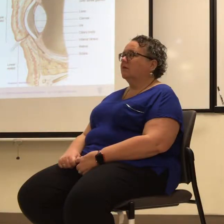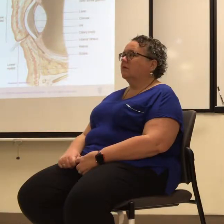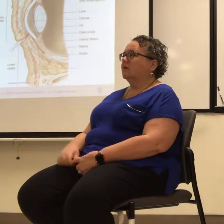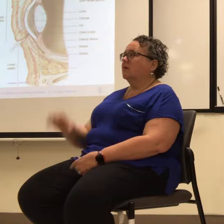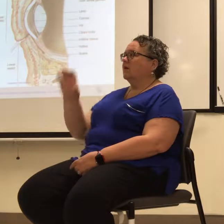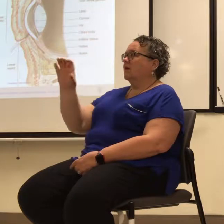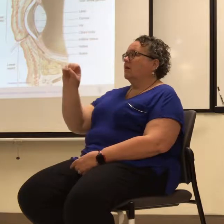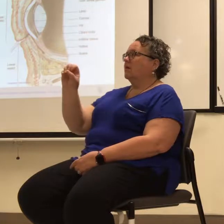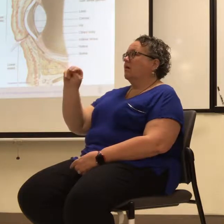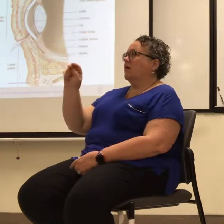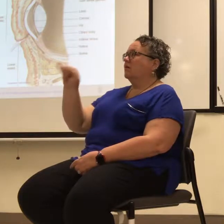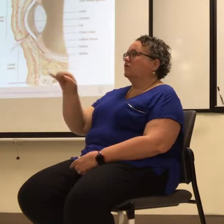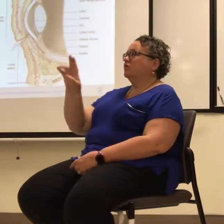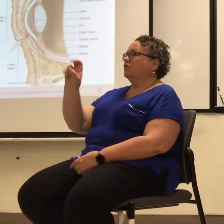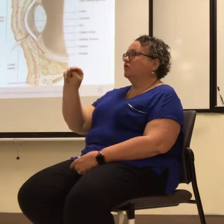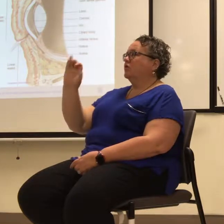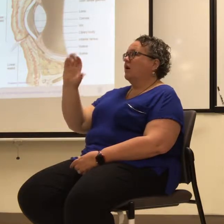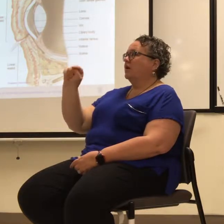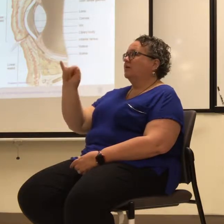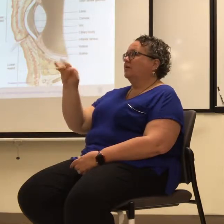It's a clear membrane.